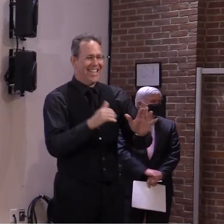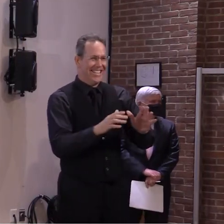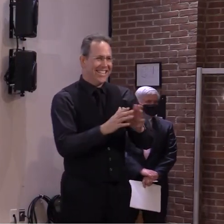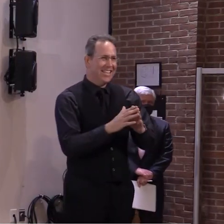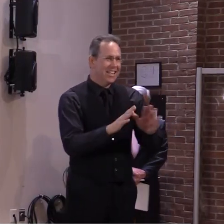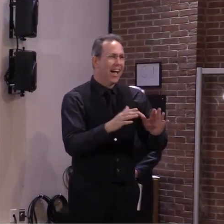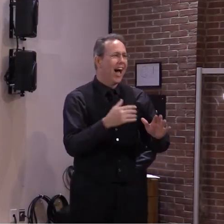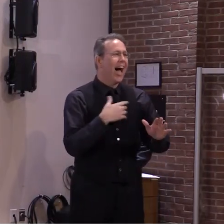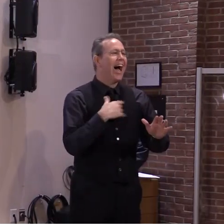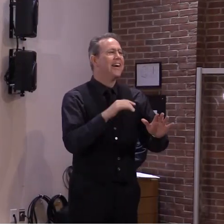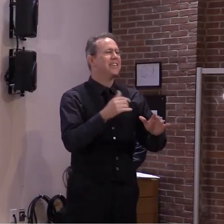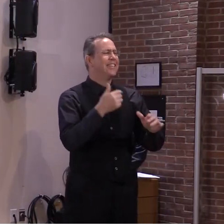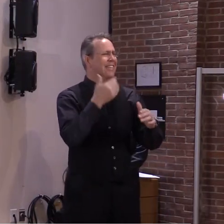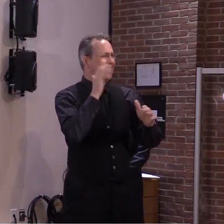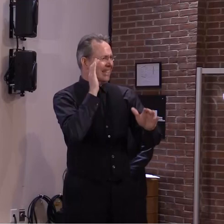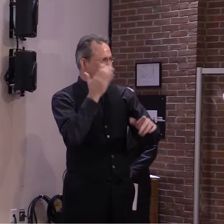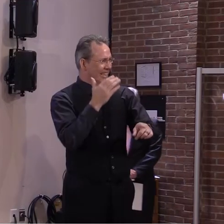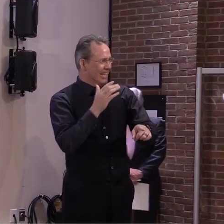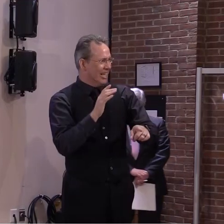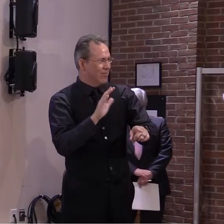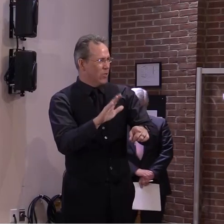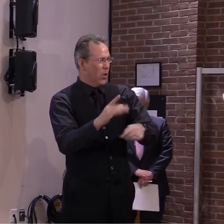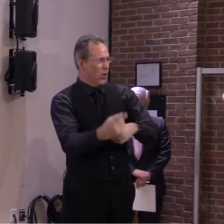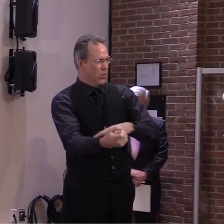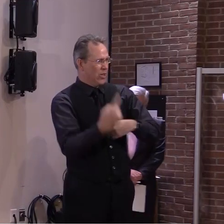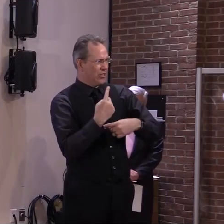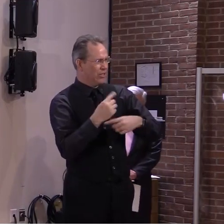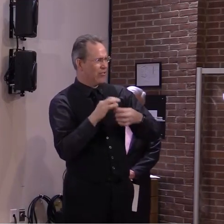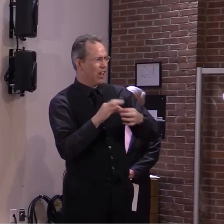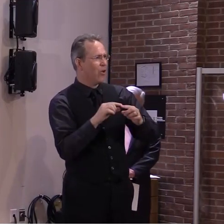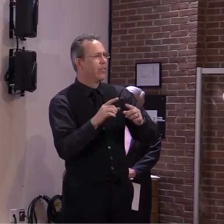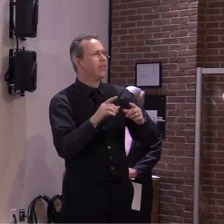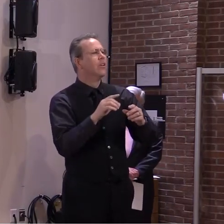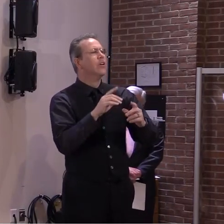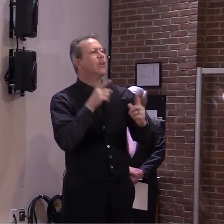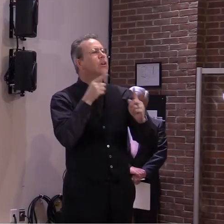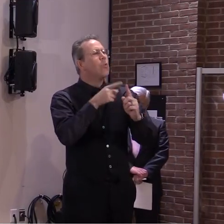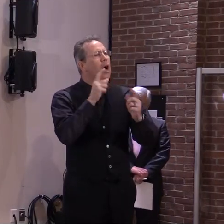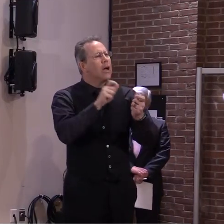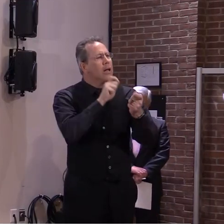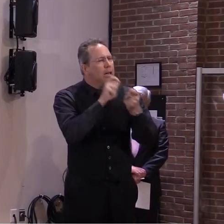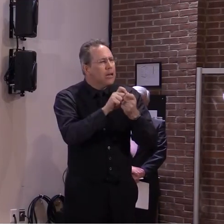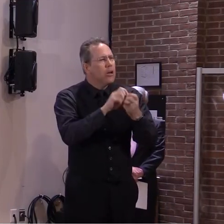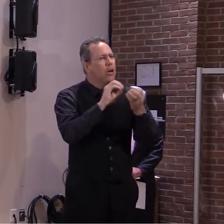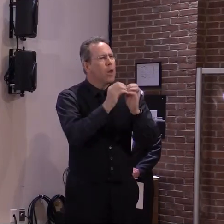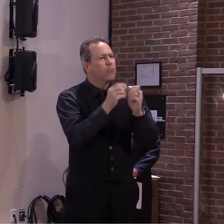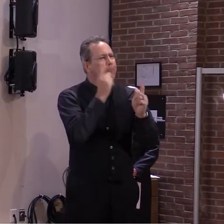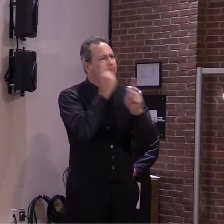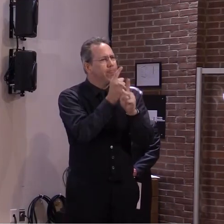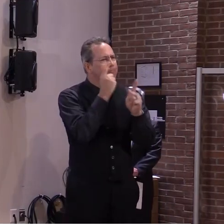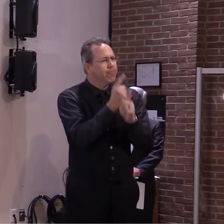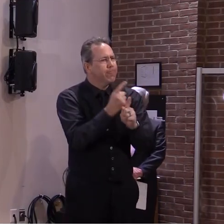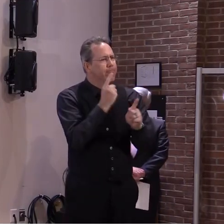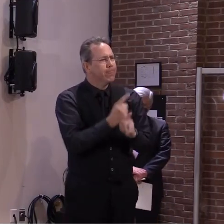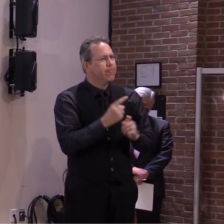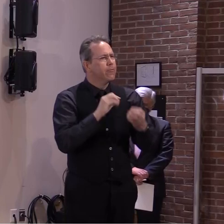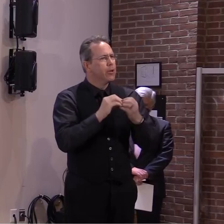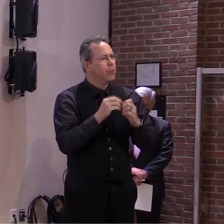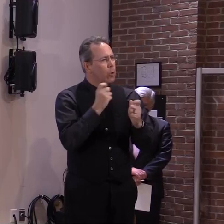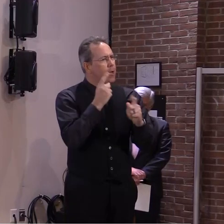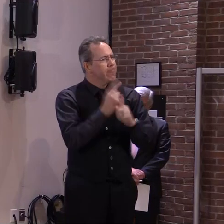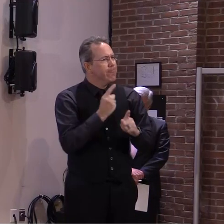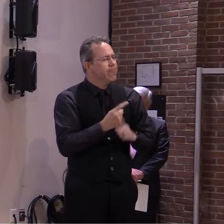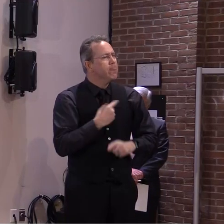transparency questions, conspiracy issues, things happening at either high levels of government or in back rooms